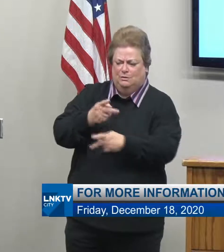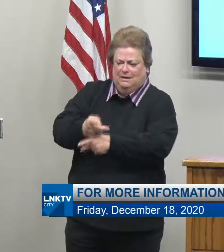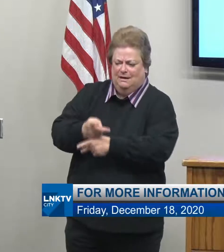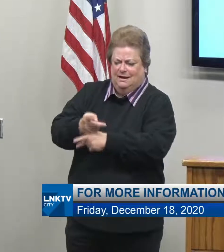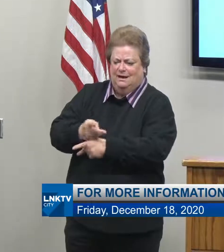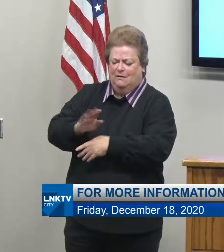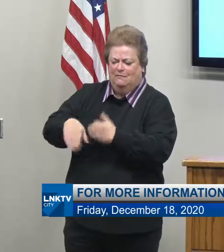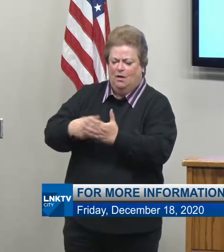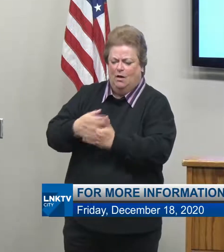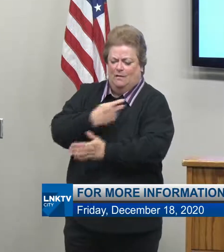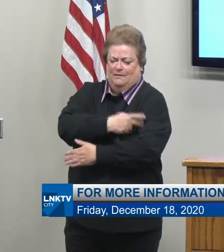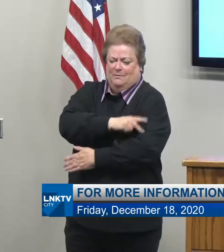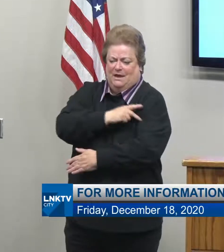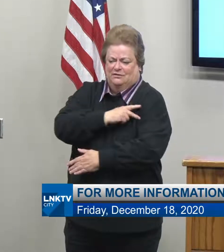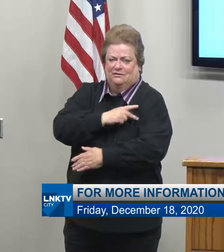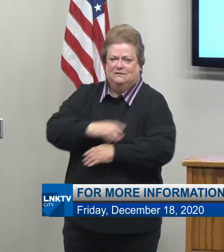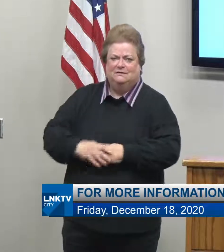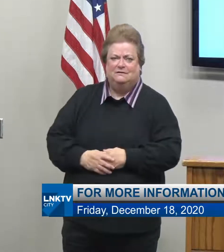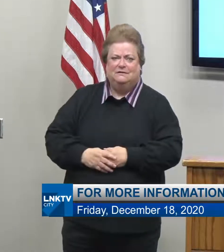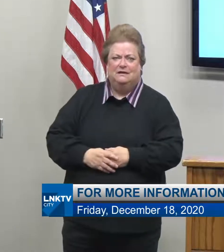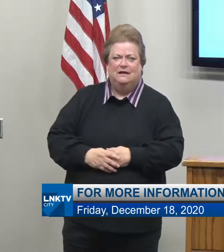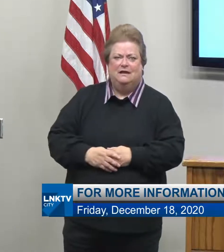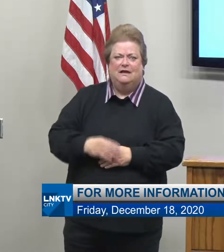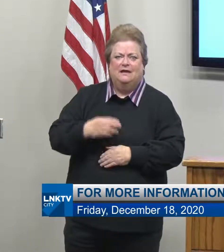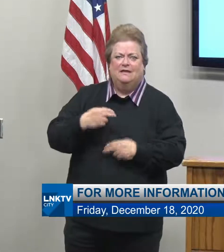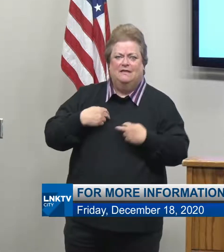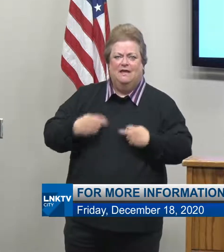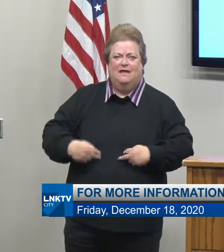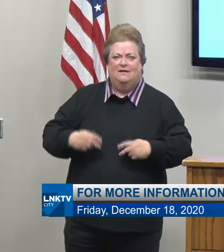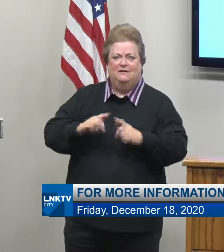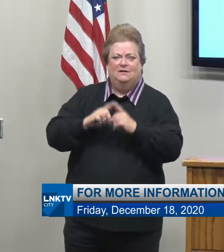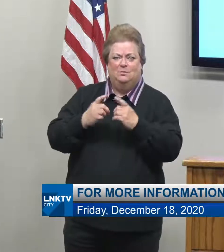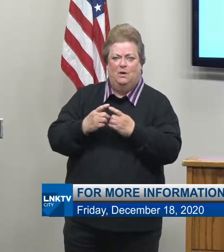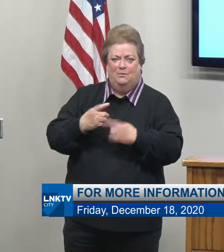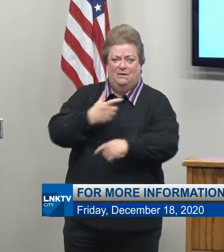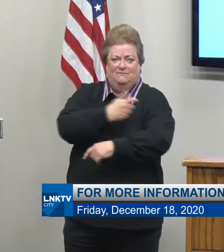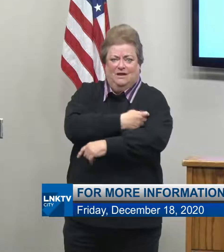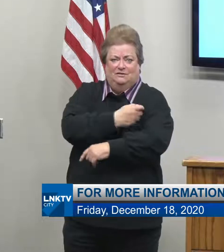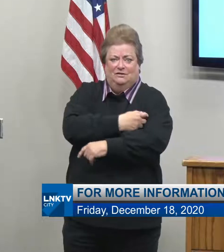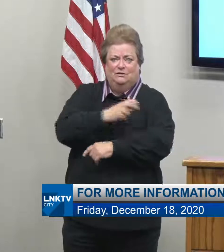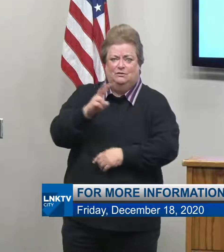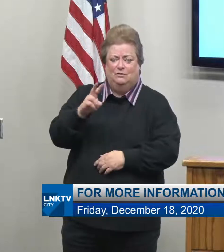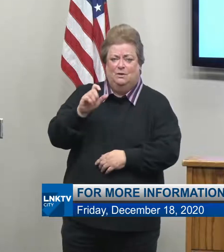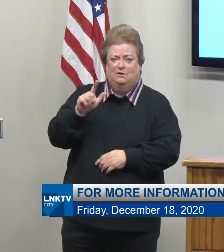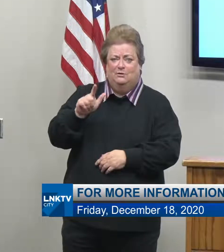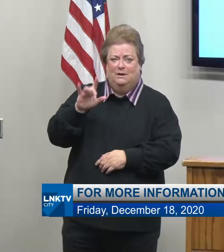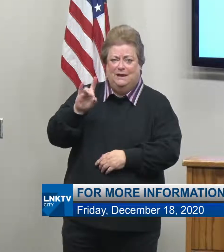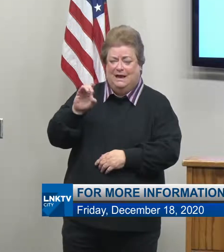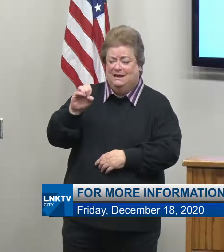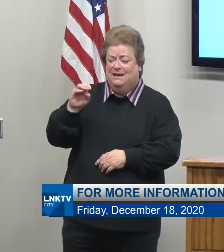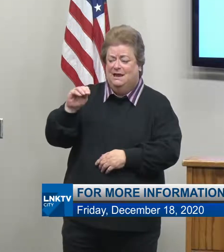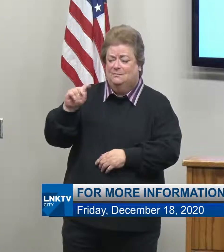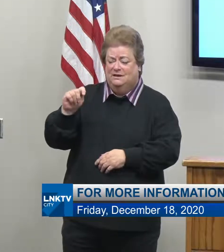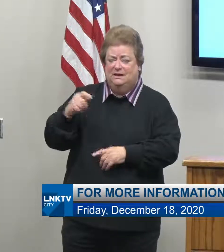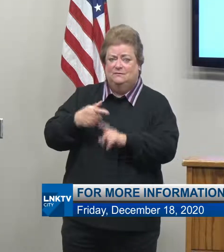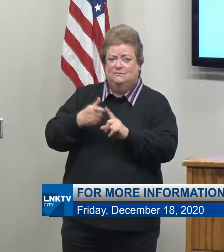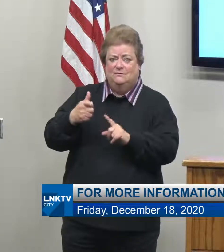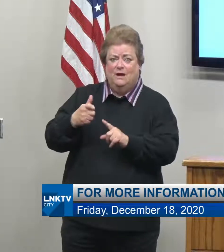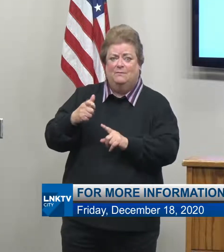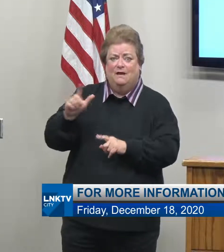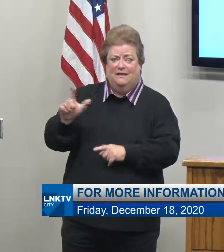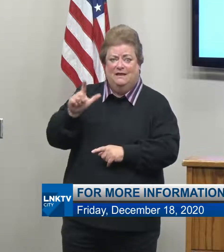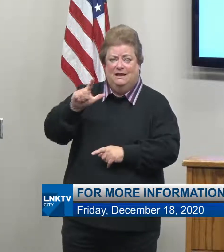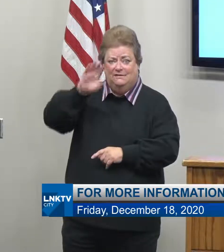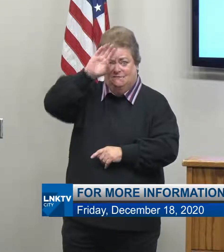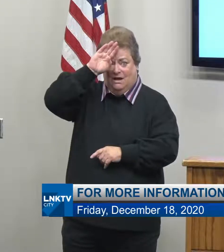emergency medical technicians. The health department vaccinated 228 EMTs from Lincoln Fire and Rescue this week,